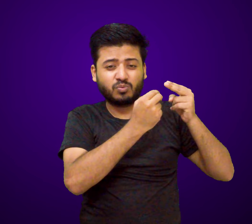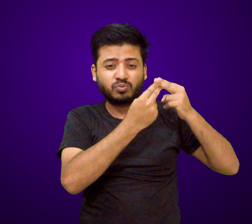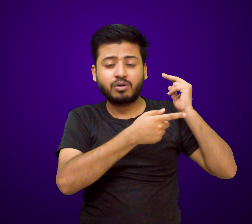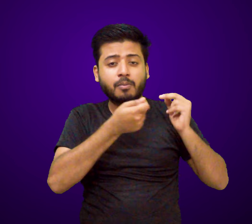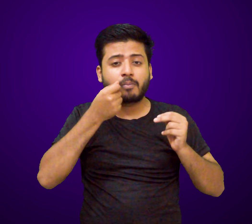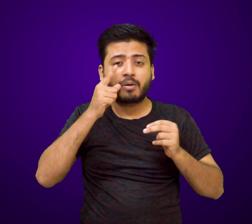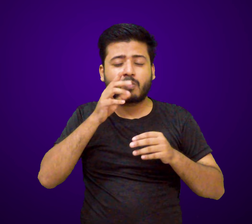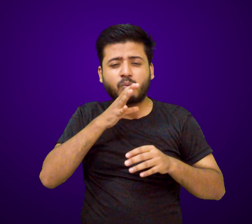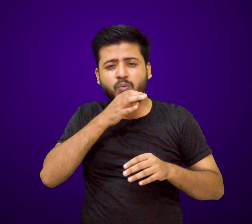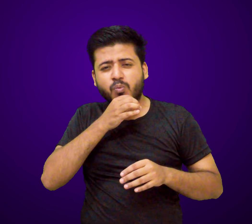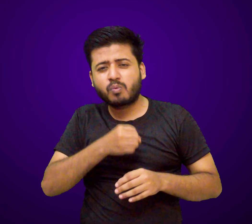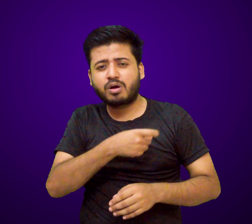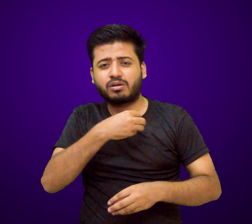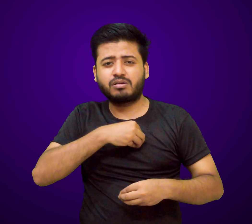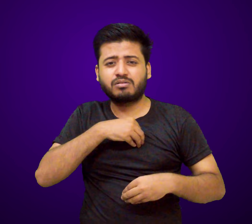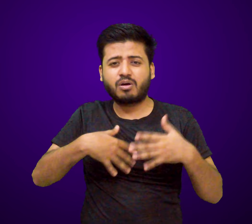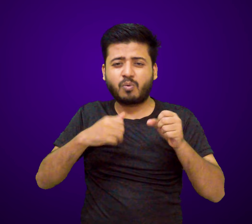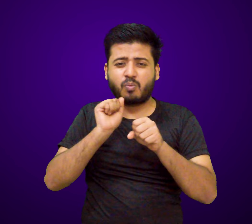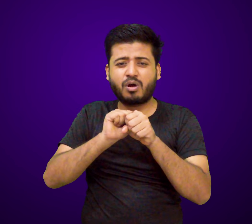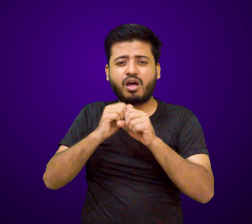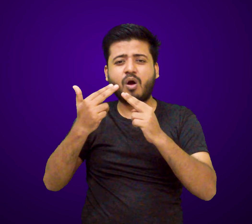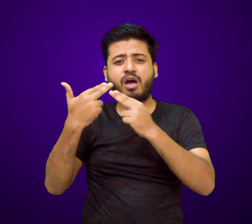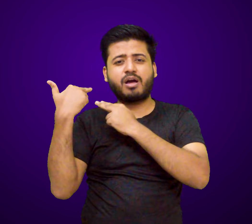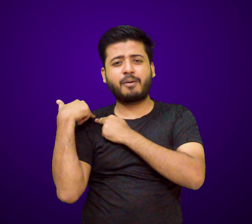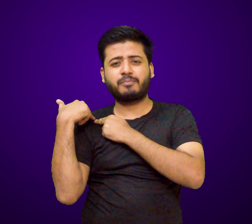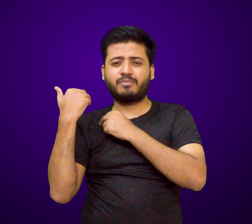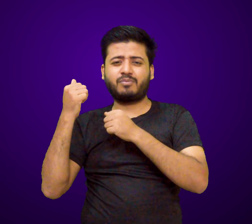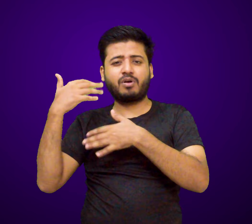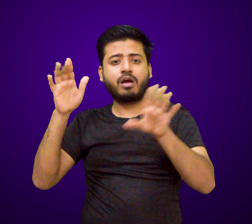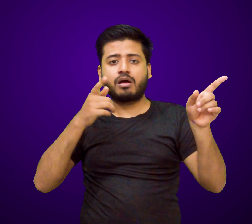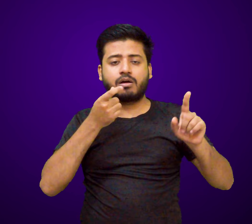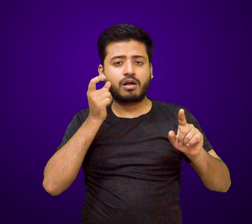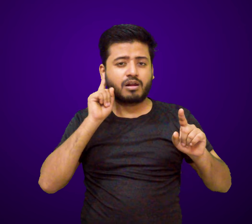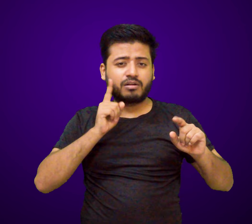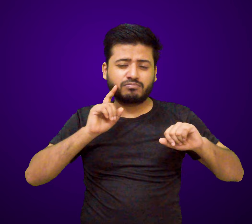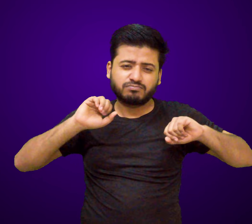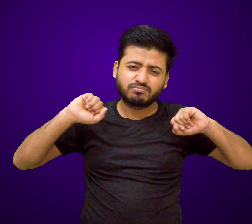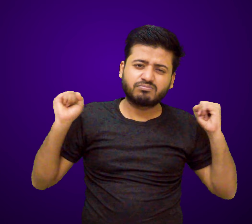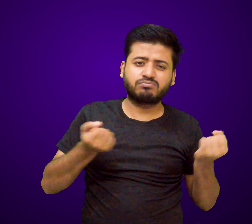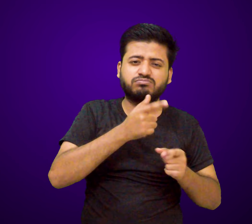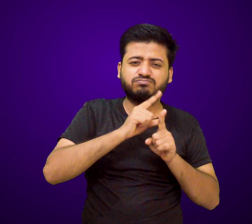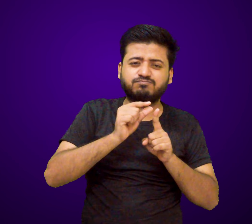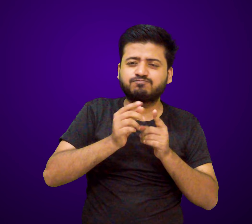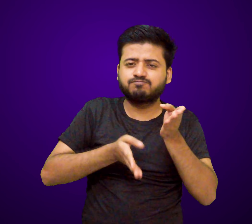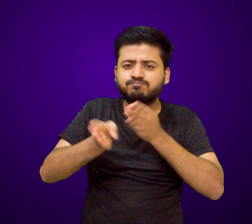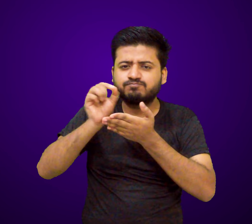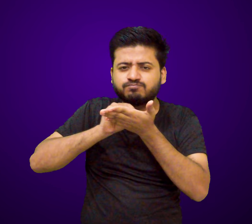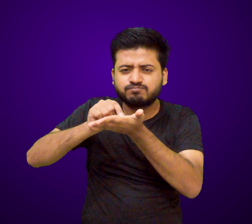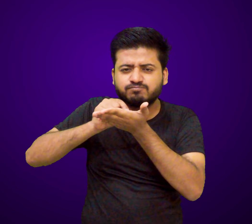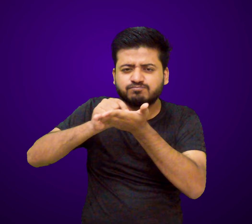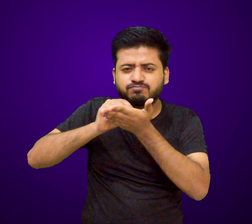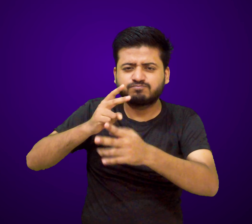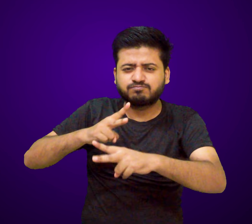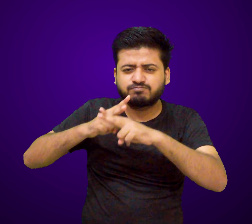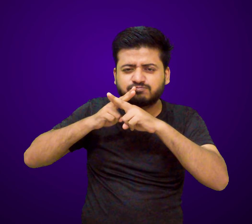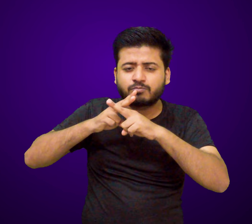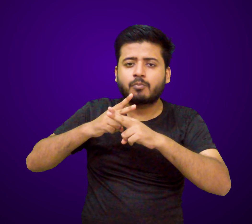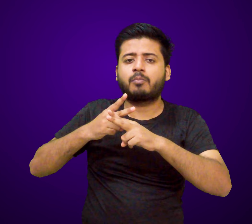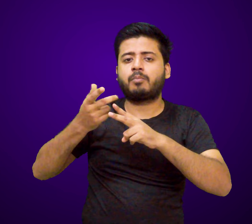grooming. Errands. Examples include grocery shopping or getting the mail. Social activities. Note if your